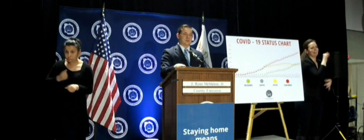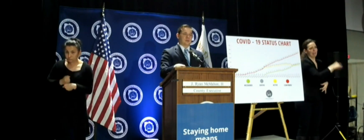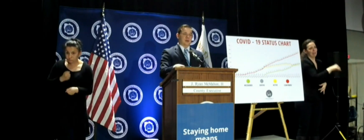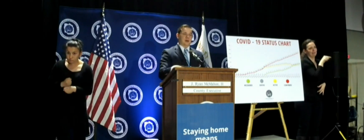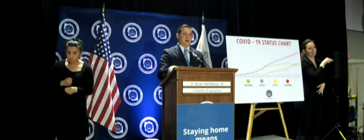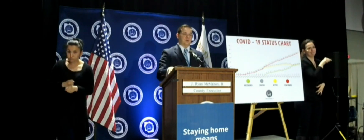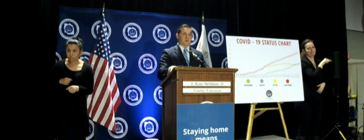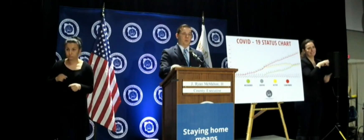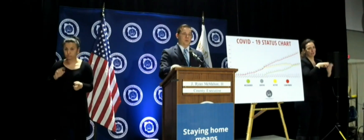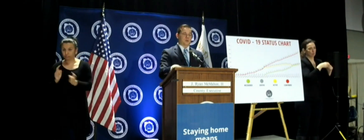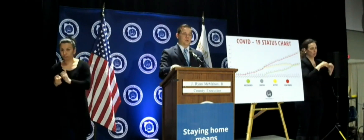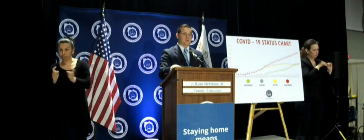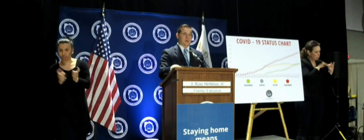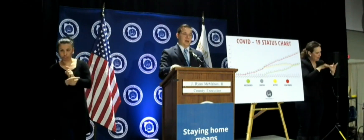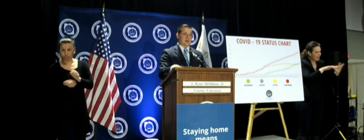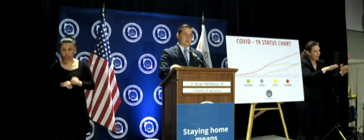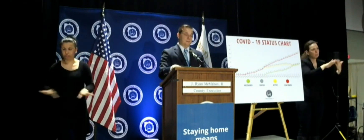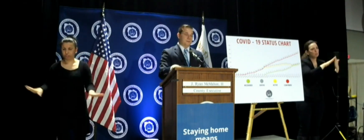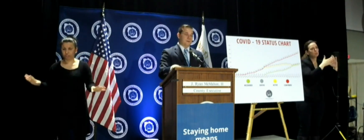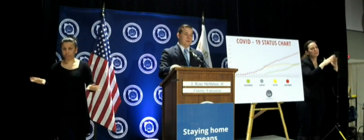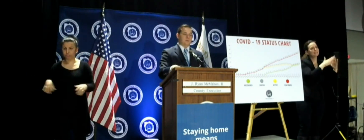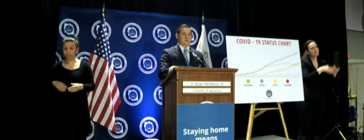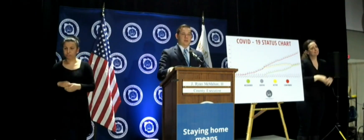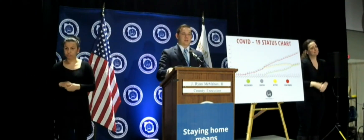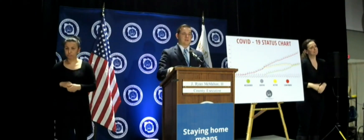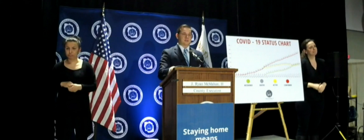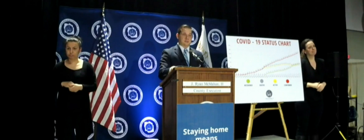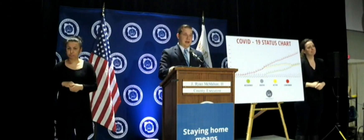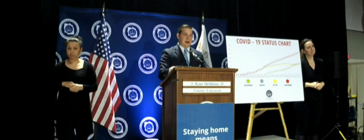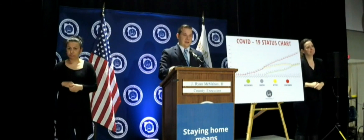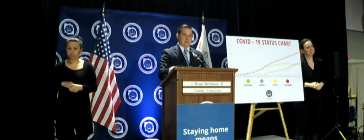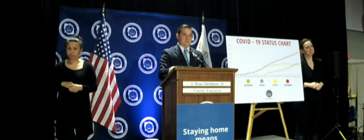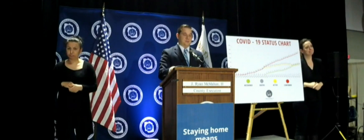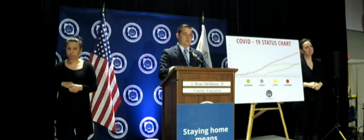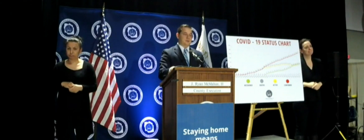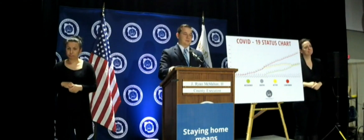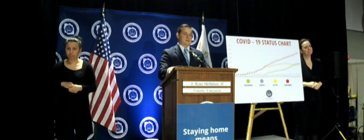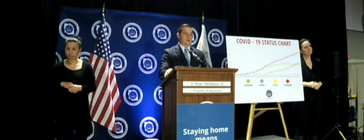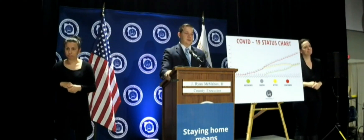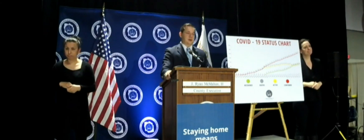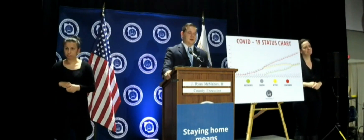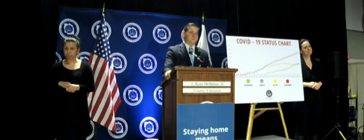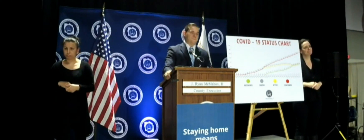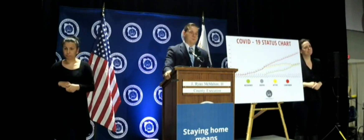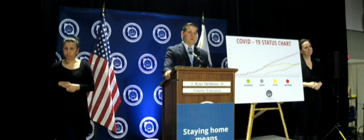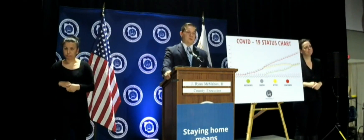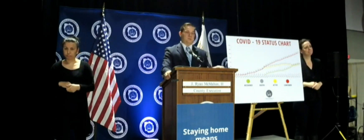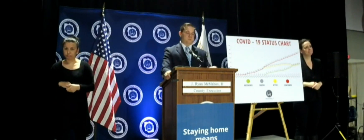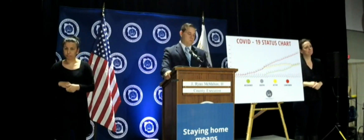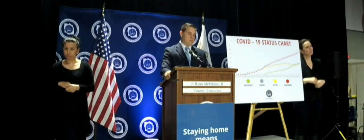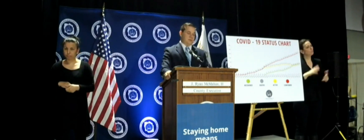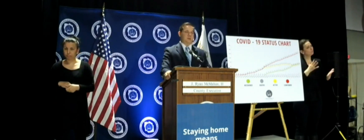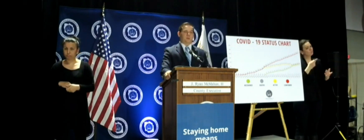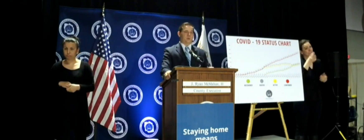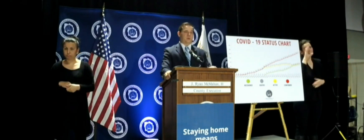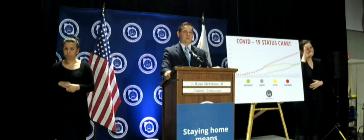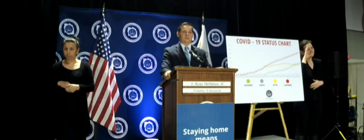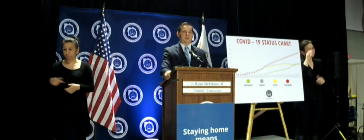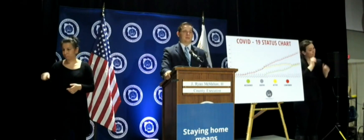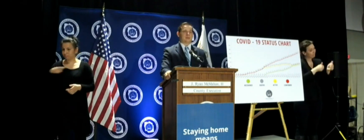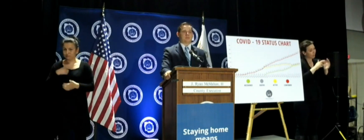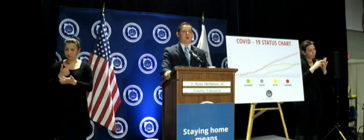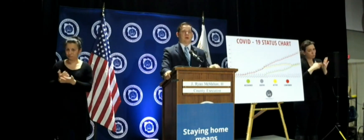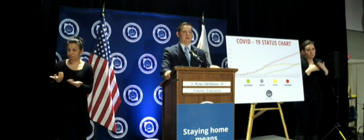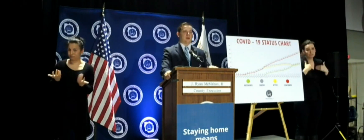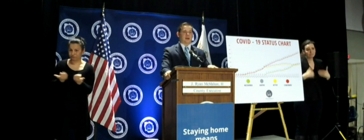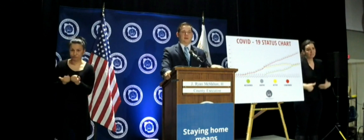effective if we put resources behind it? In most cases, it's not, because 10 people are